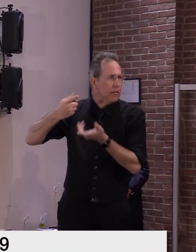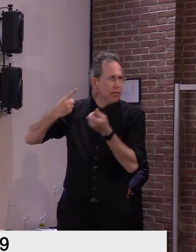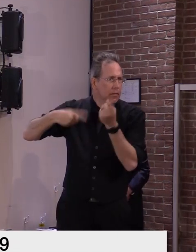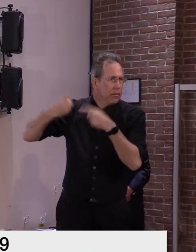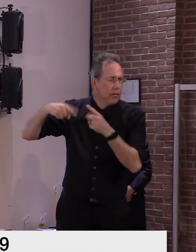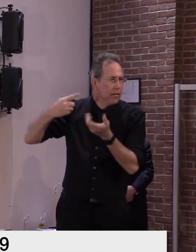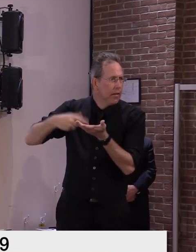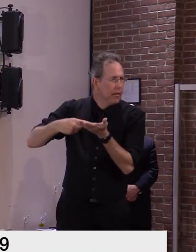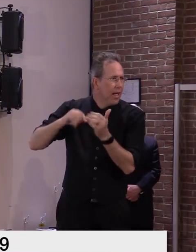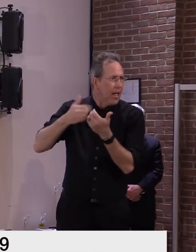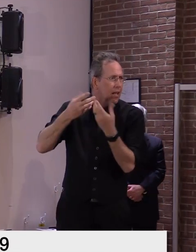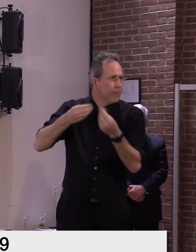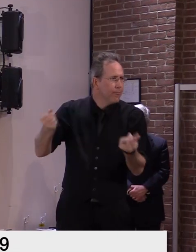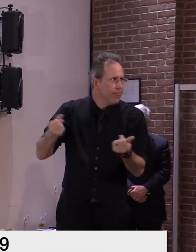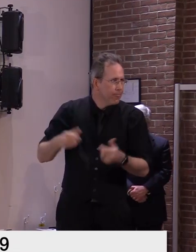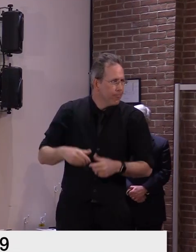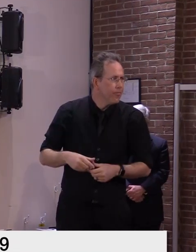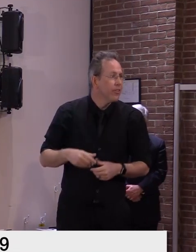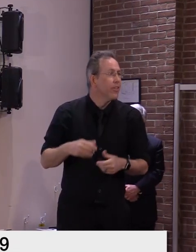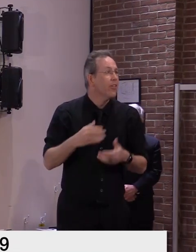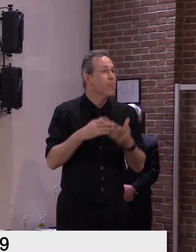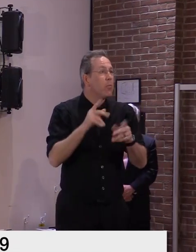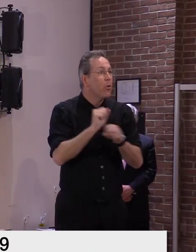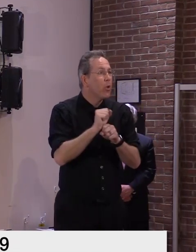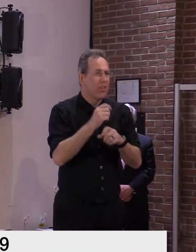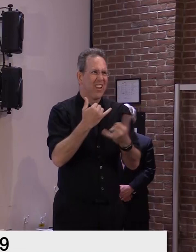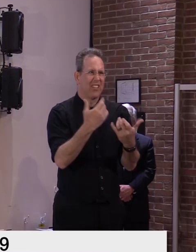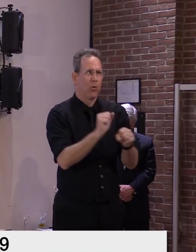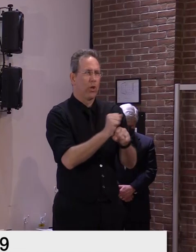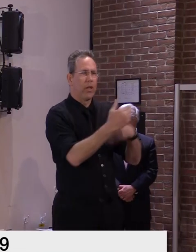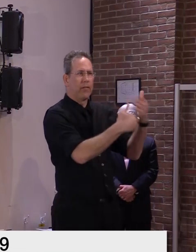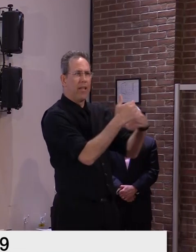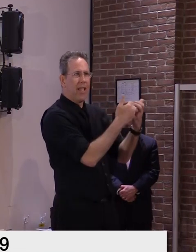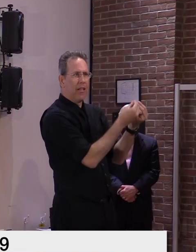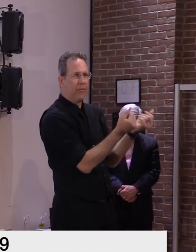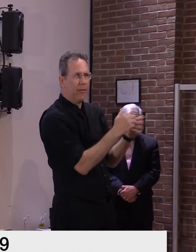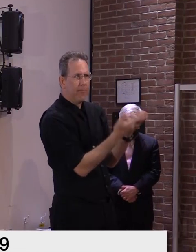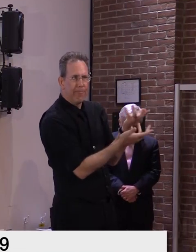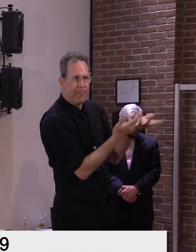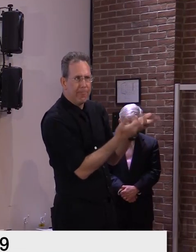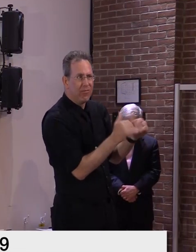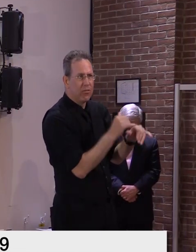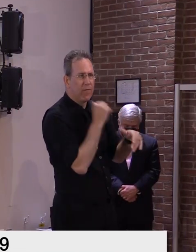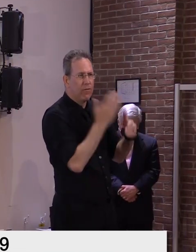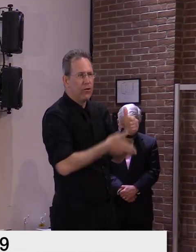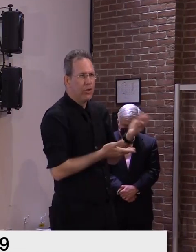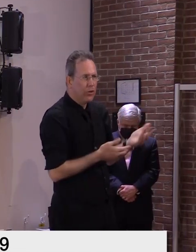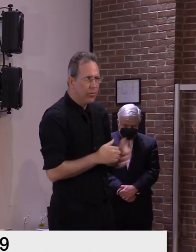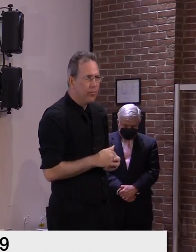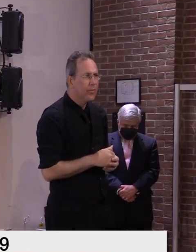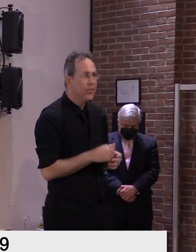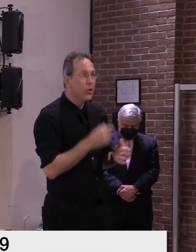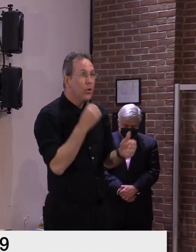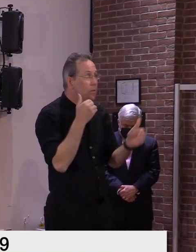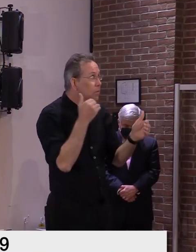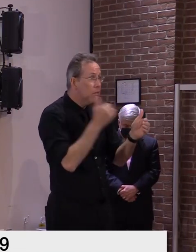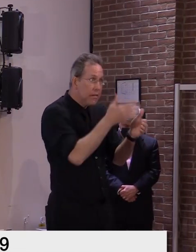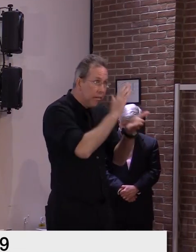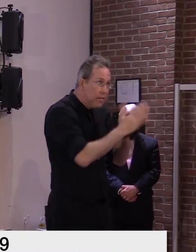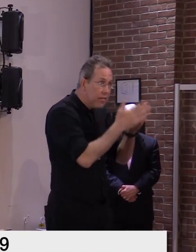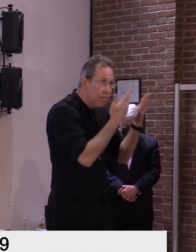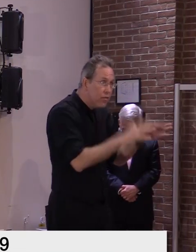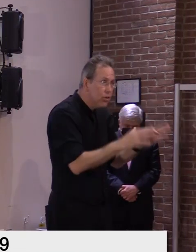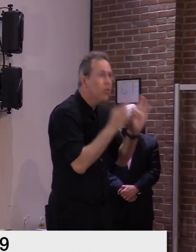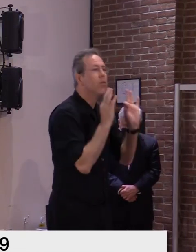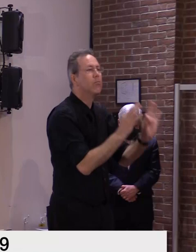people working on that. It's been multiple people over the last couple of decades, but we're getting closer all the time. And obviously, the